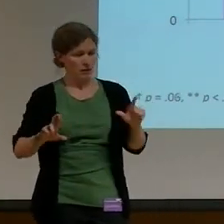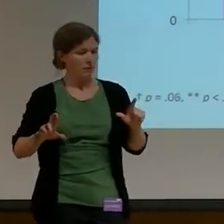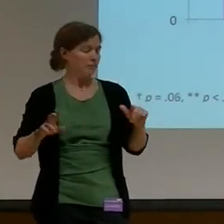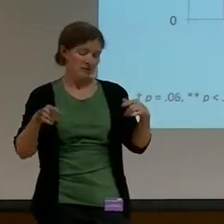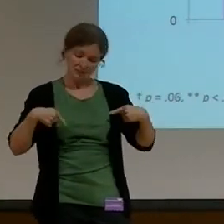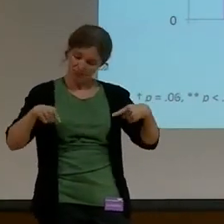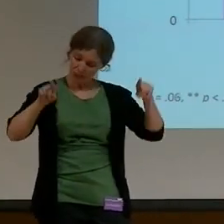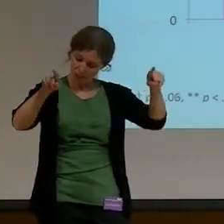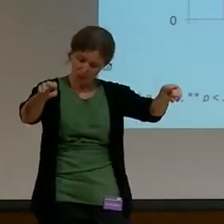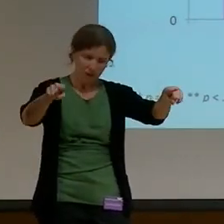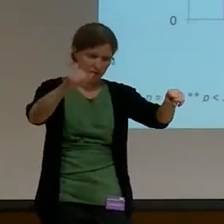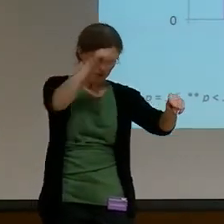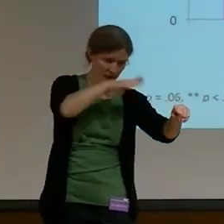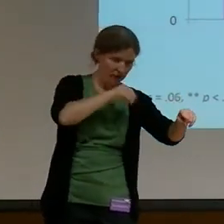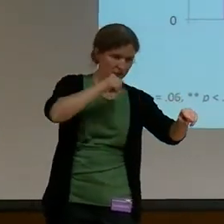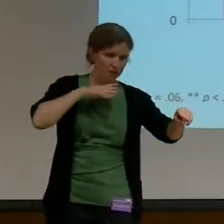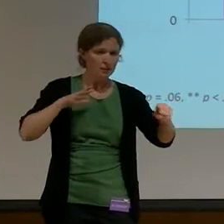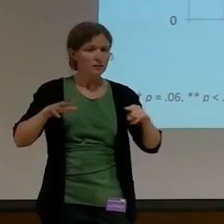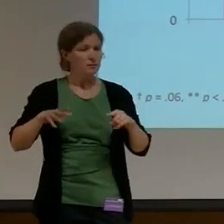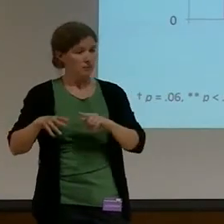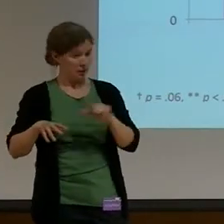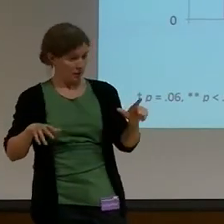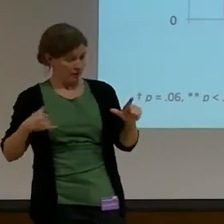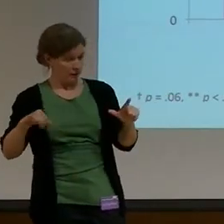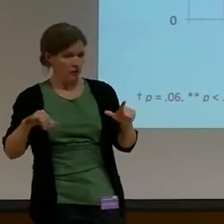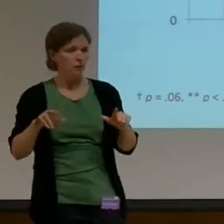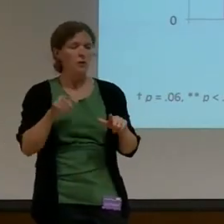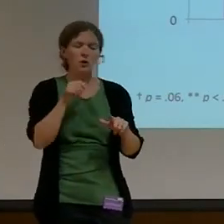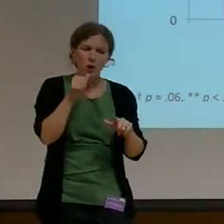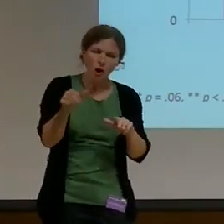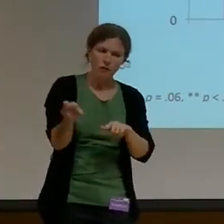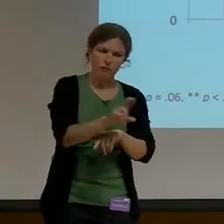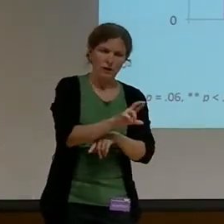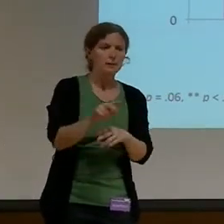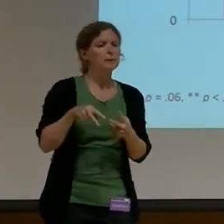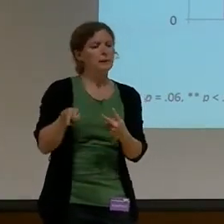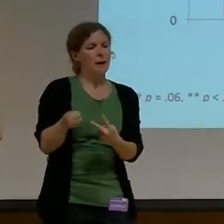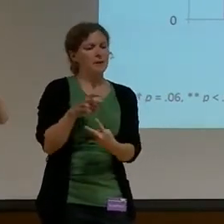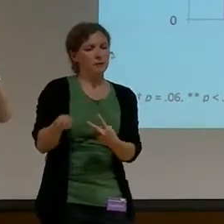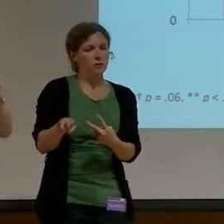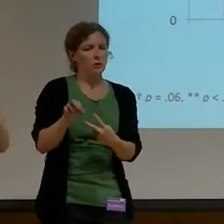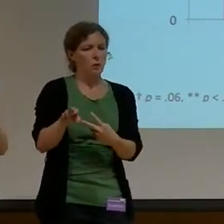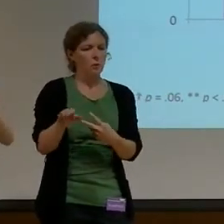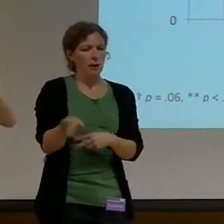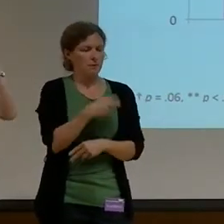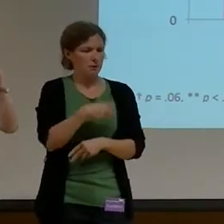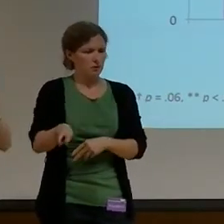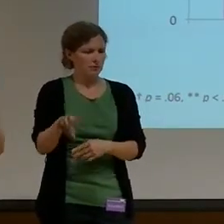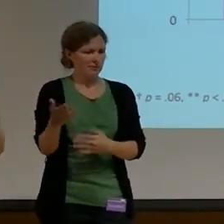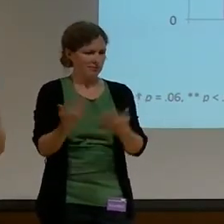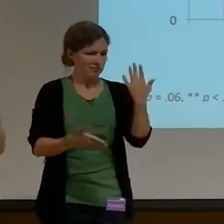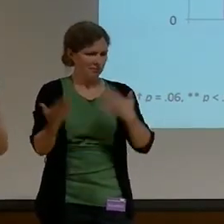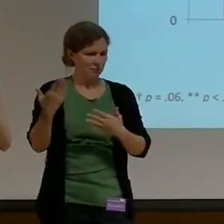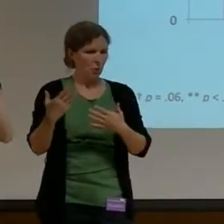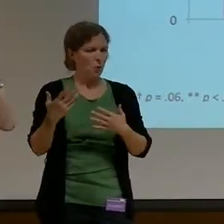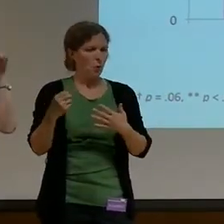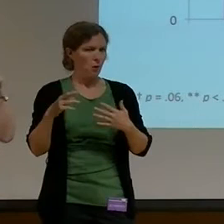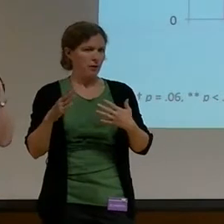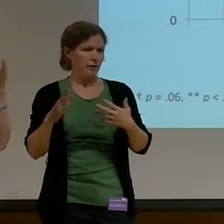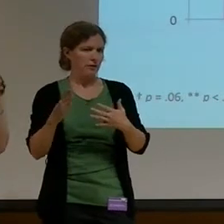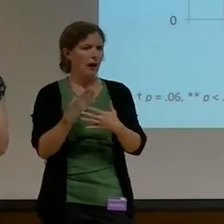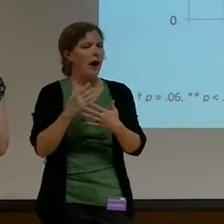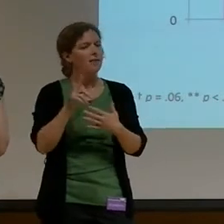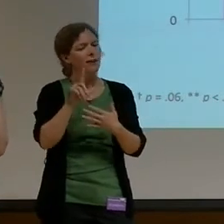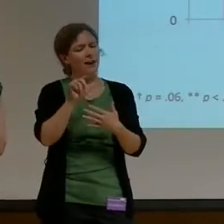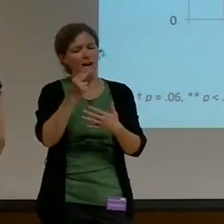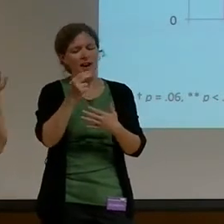well. Yeah. And it's still like left hand that was handed? Non-right-handed, so ambidextrous. Or there's actually a scale, a handedness scale, so you get a